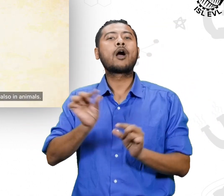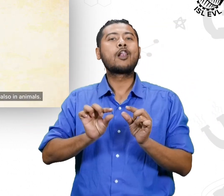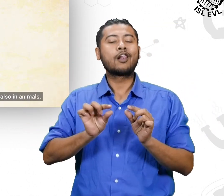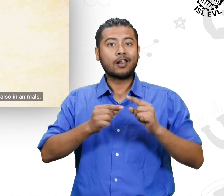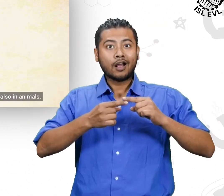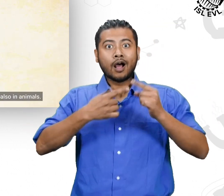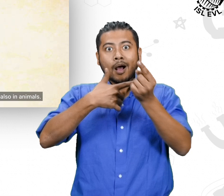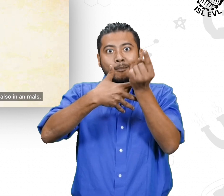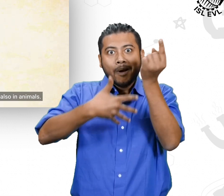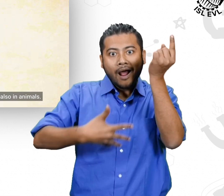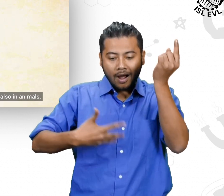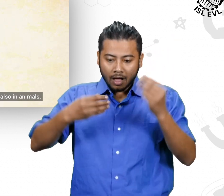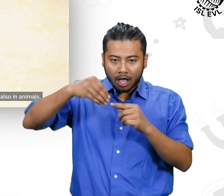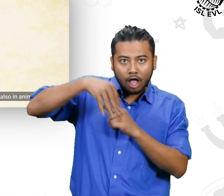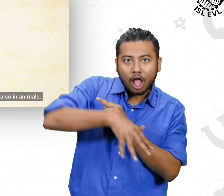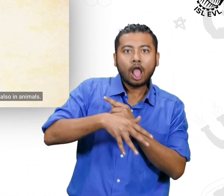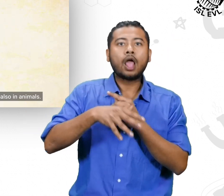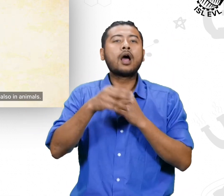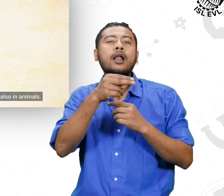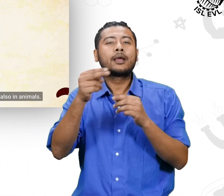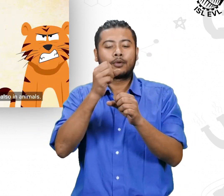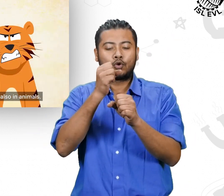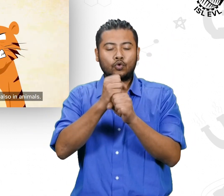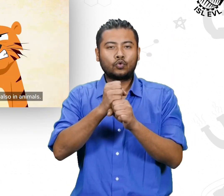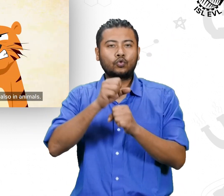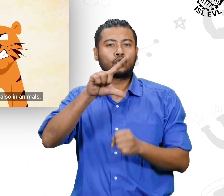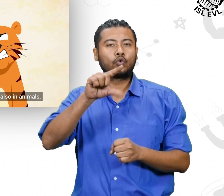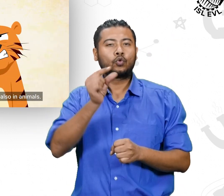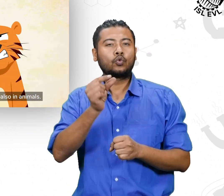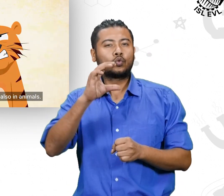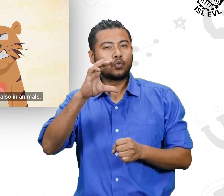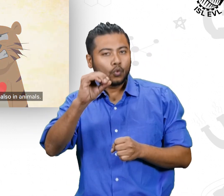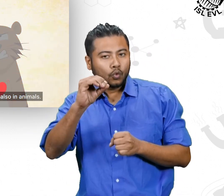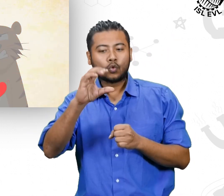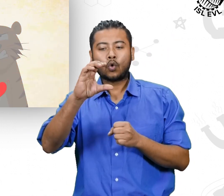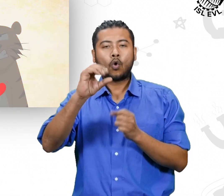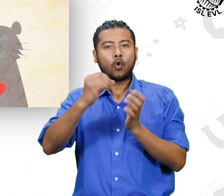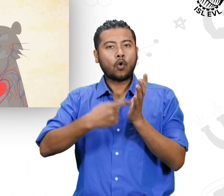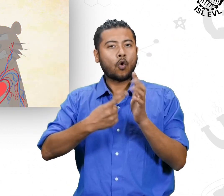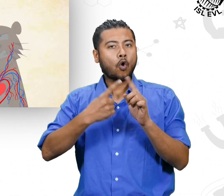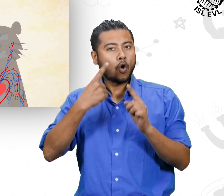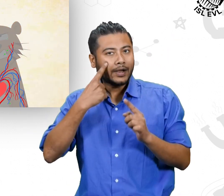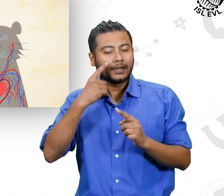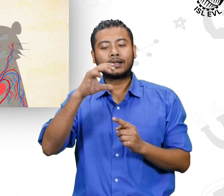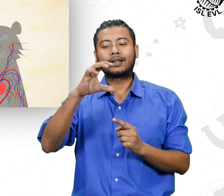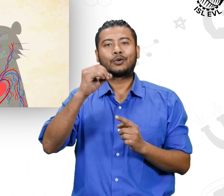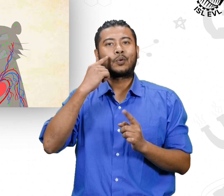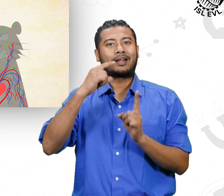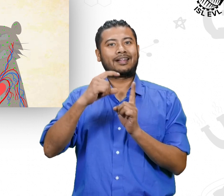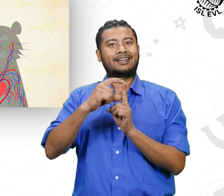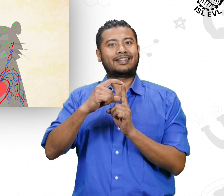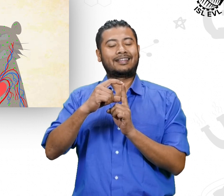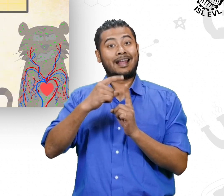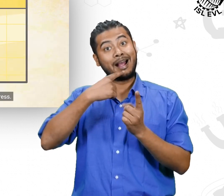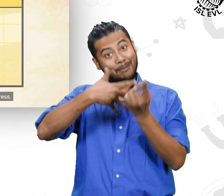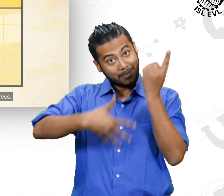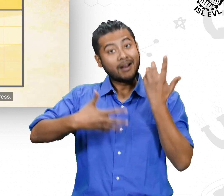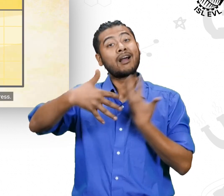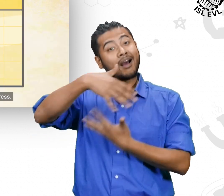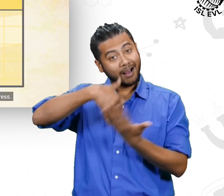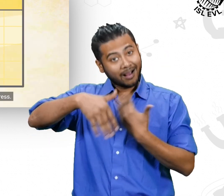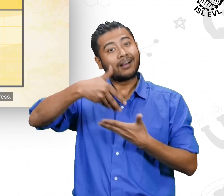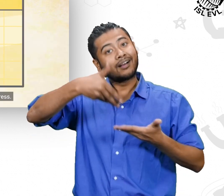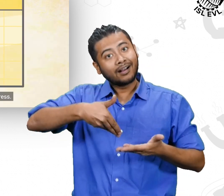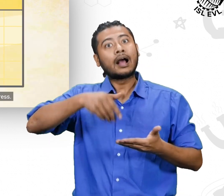and help us face difficult situations. This happens also in animals. So, presence of steroids in blood